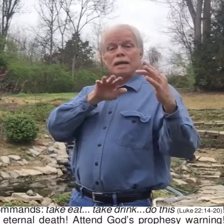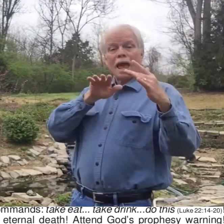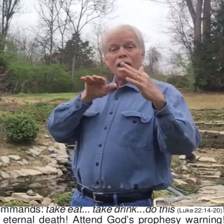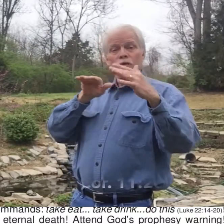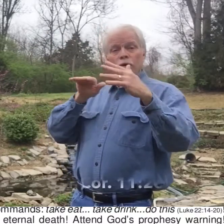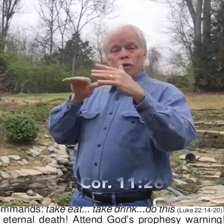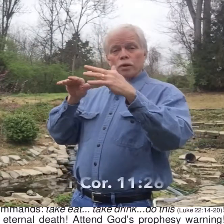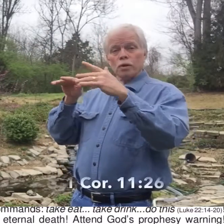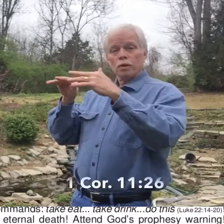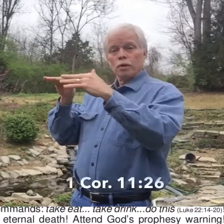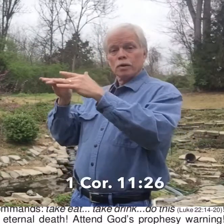Gather